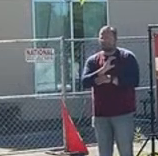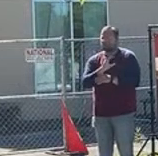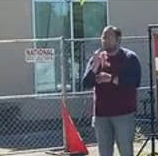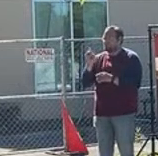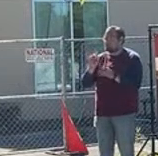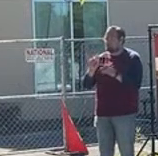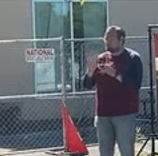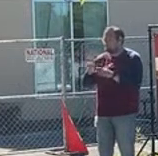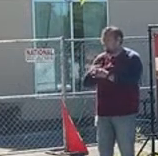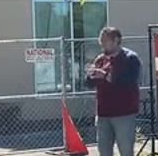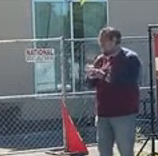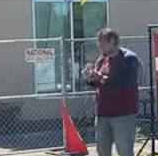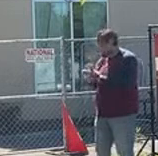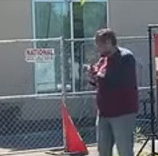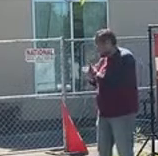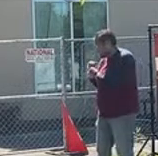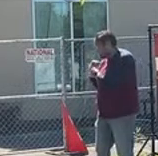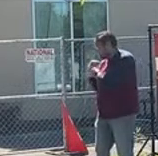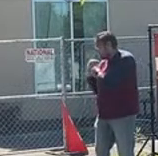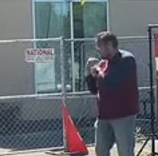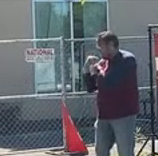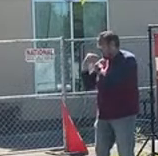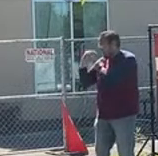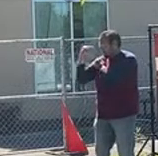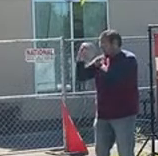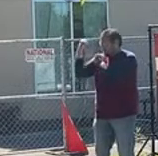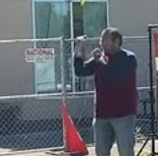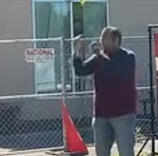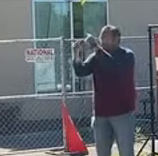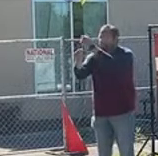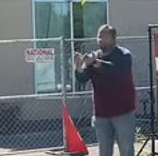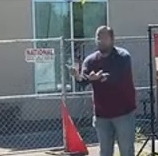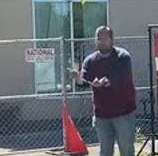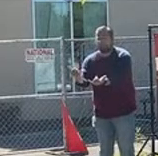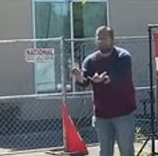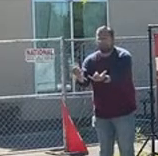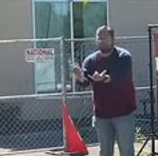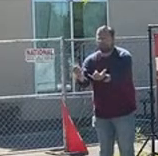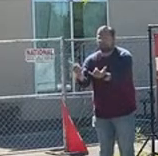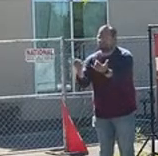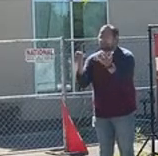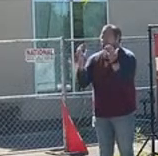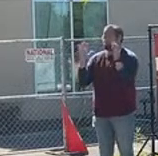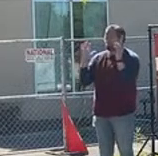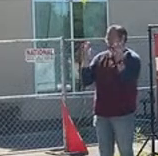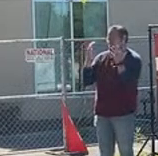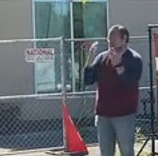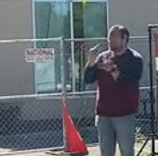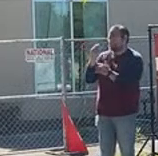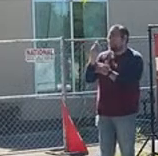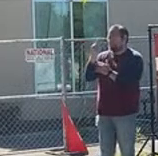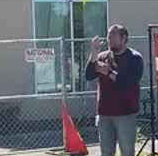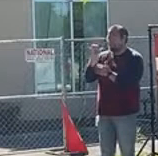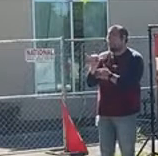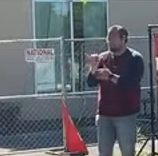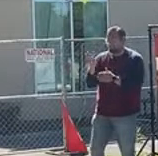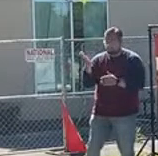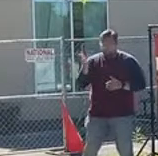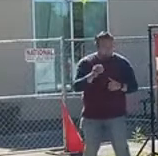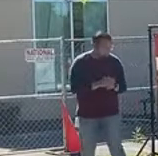inception, through implementation, which is what you see here today. So let's give a hand for Nancy as she comes up to the